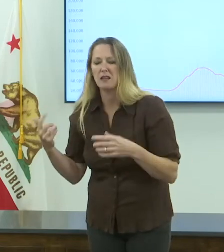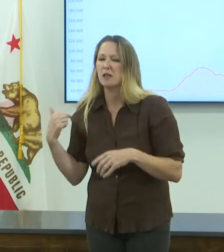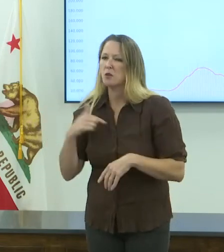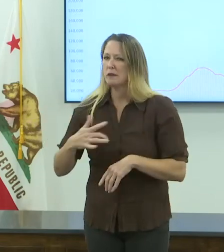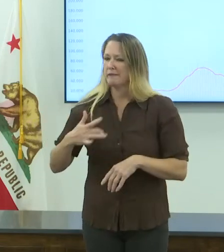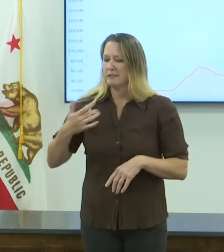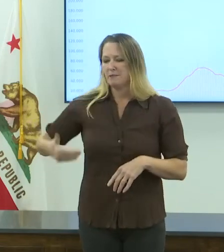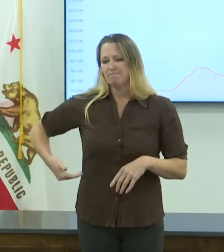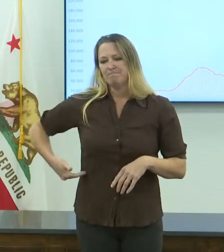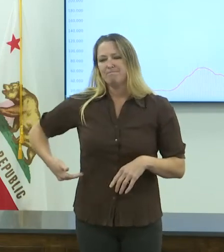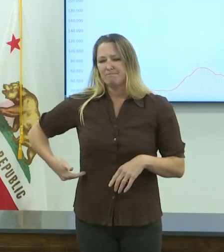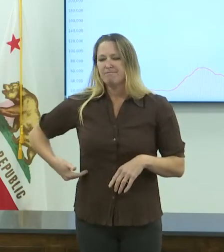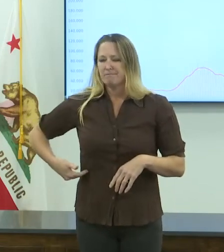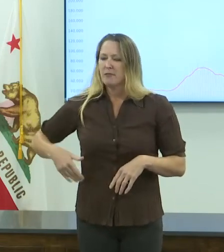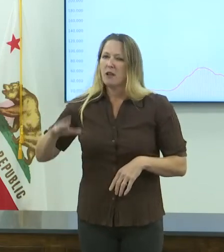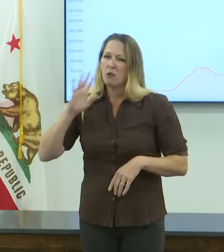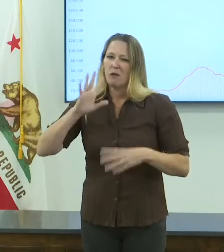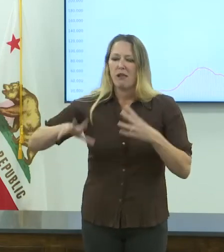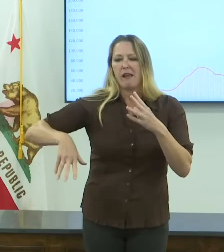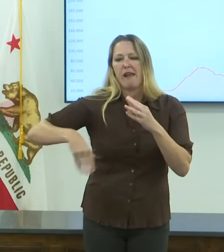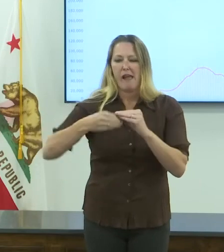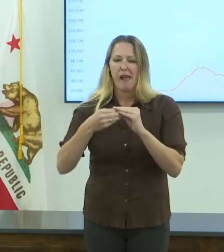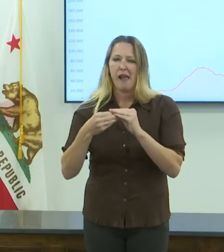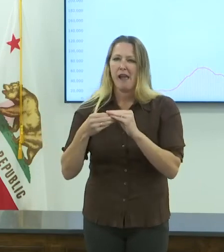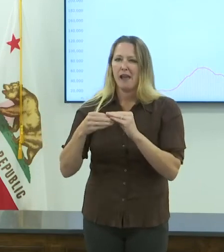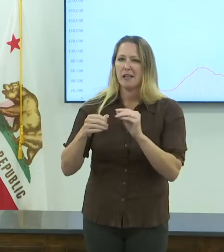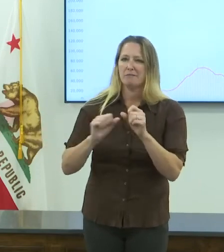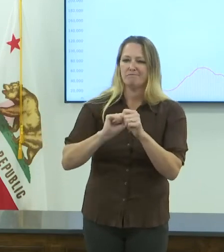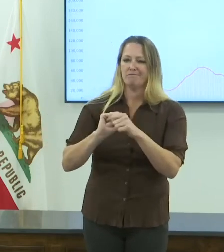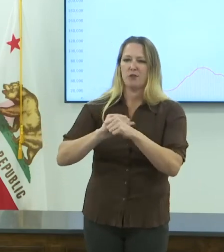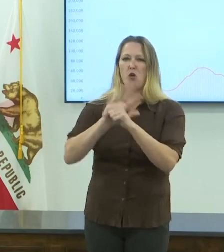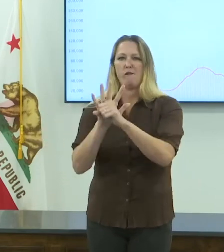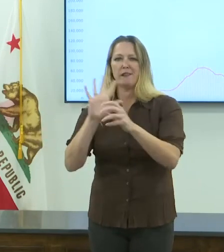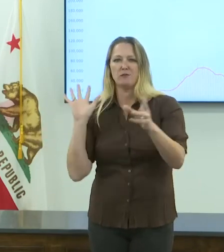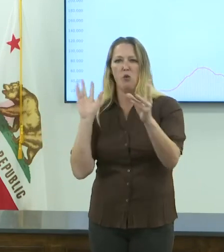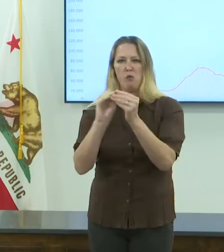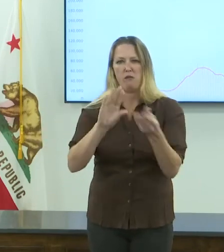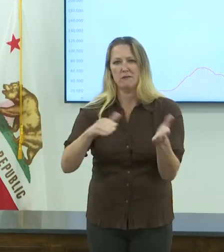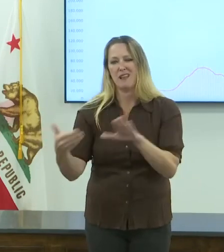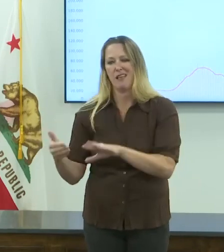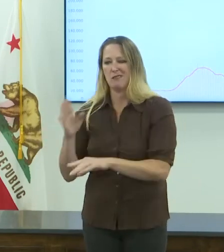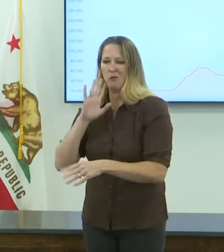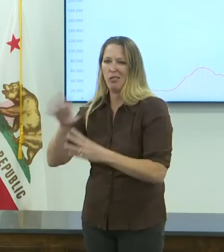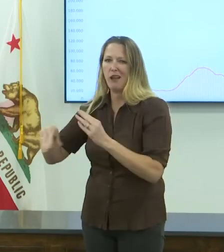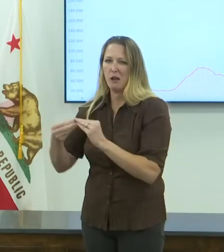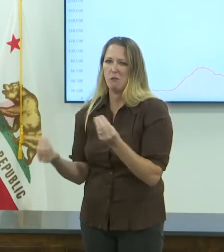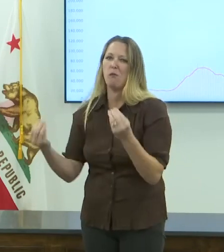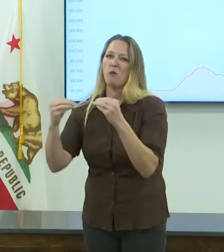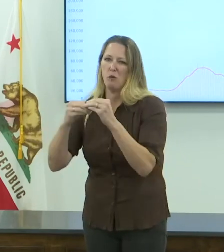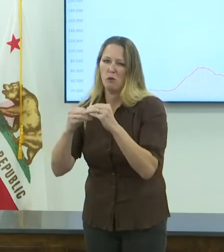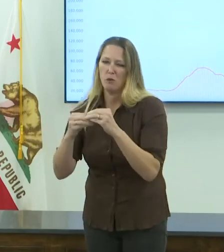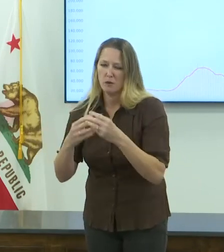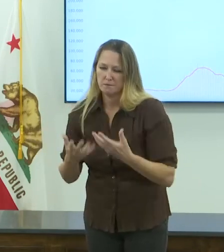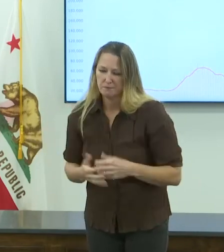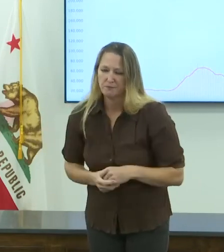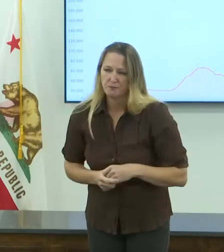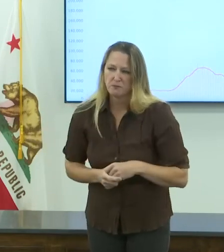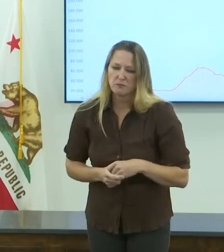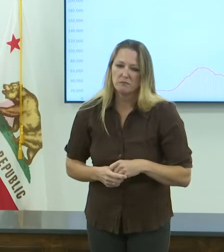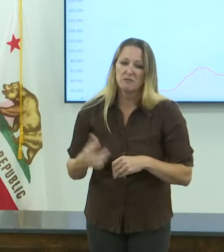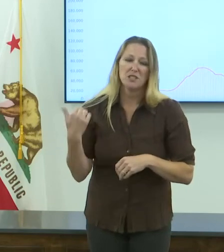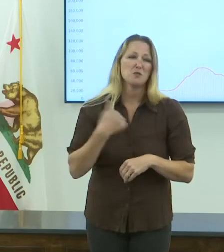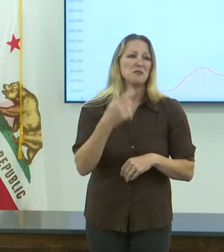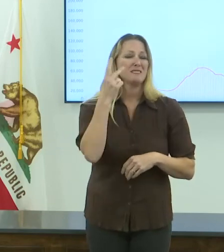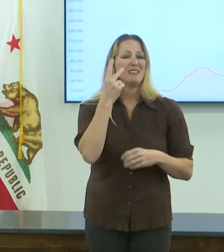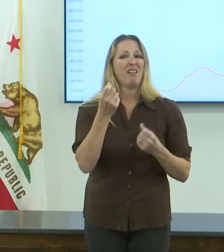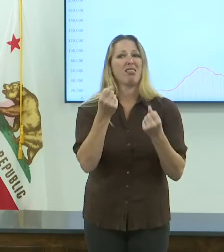have an underlying cause of death of COVID. So we're seeing a lot of disease. We're seeing some severity of